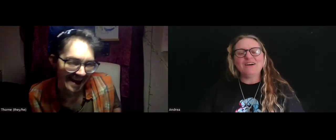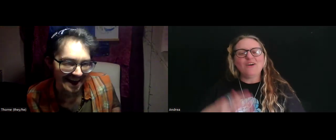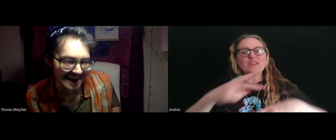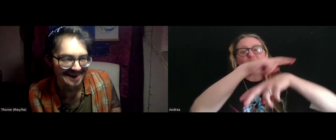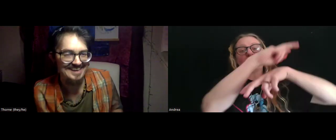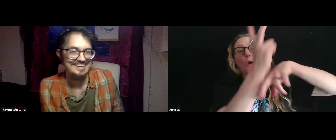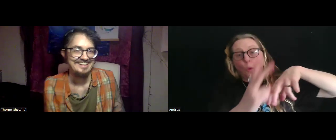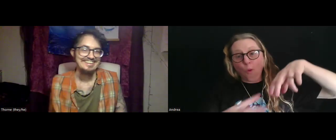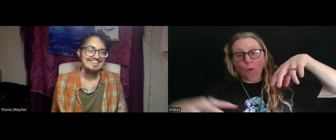What's this?